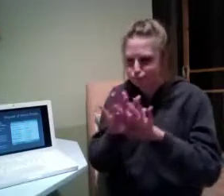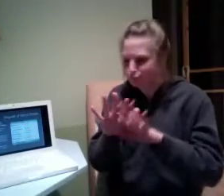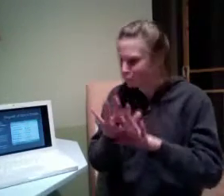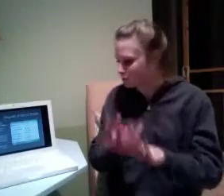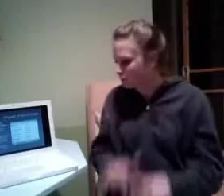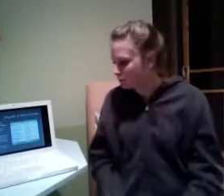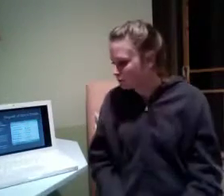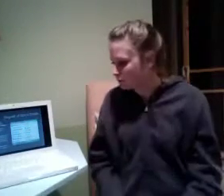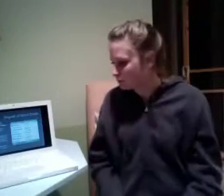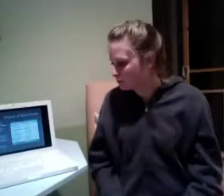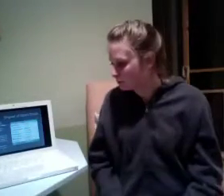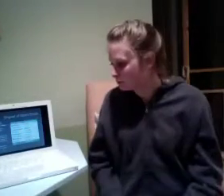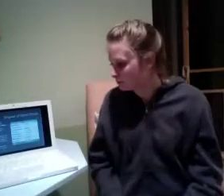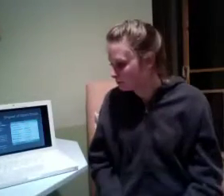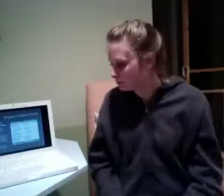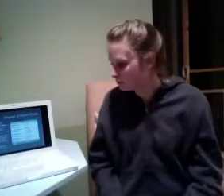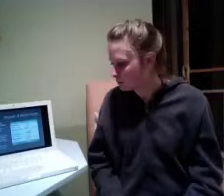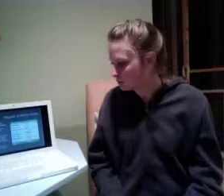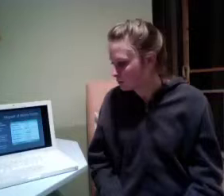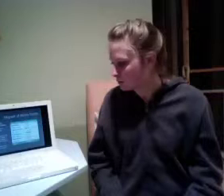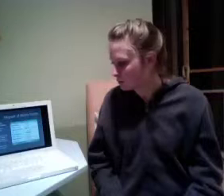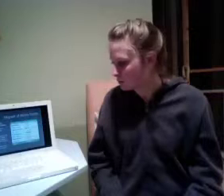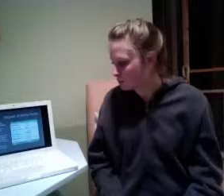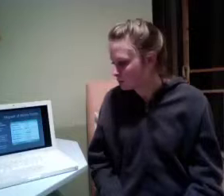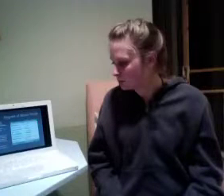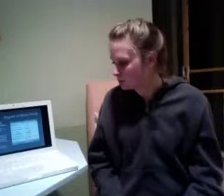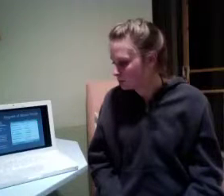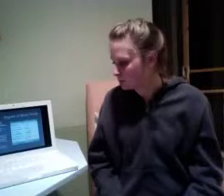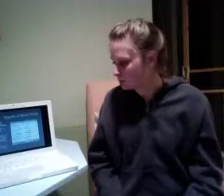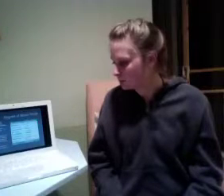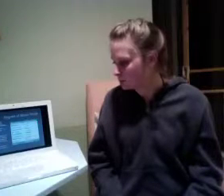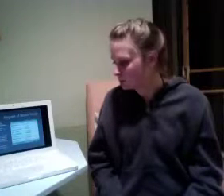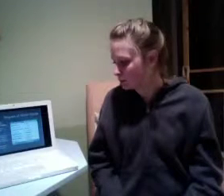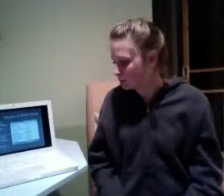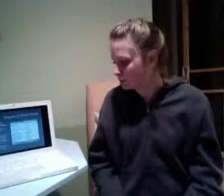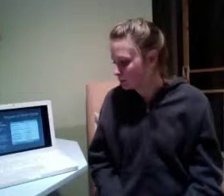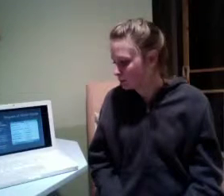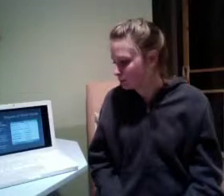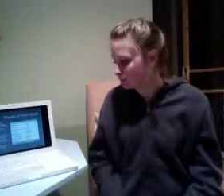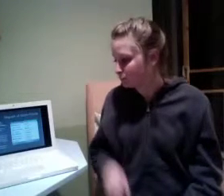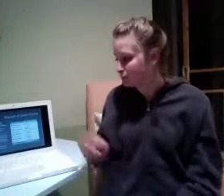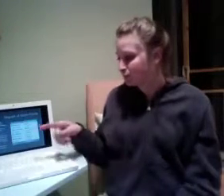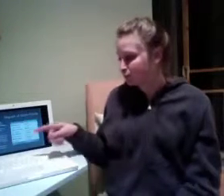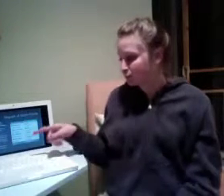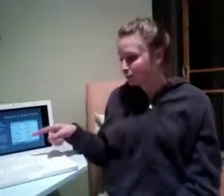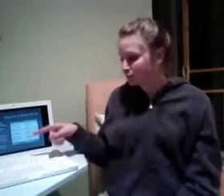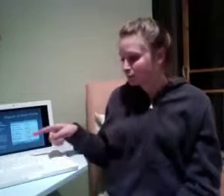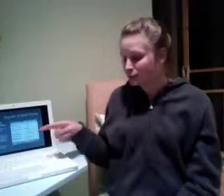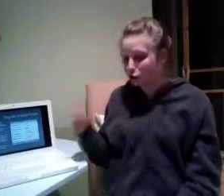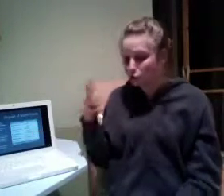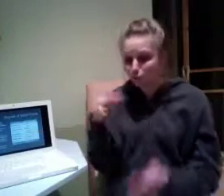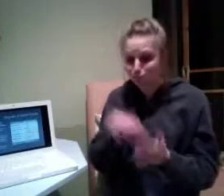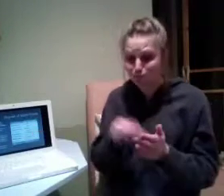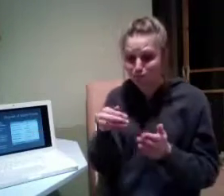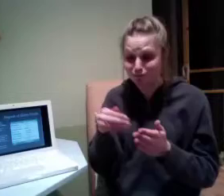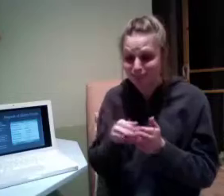shipped abroad, and that anywhere around 2 million of those those probably die while en route to